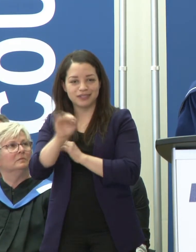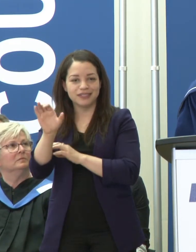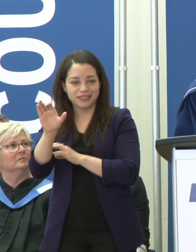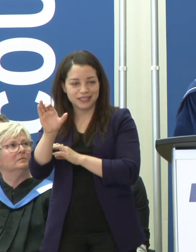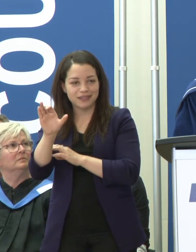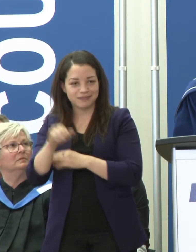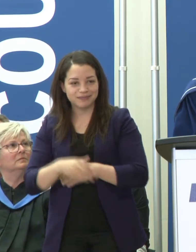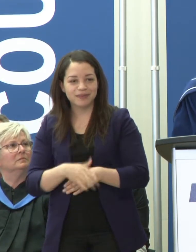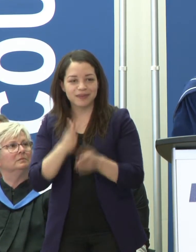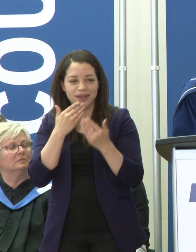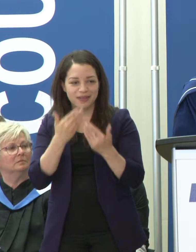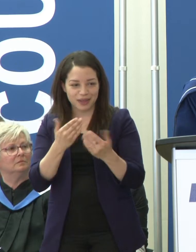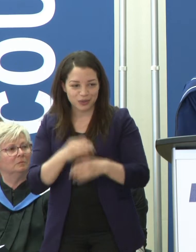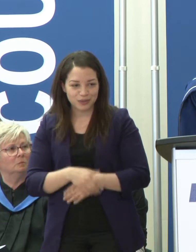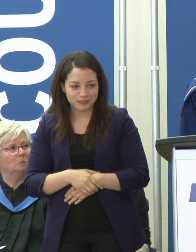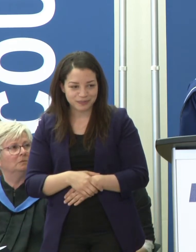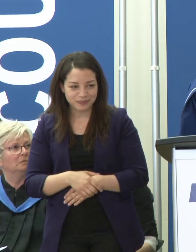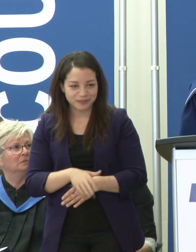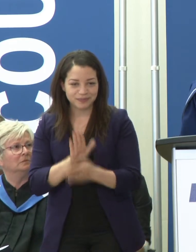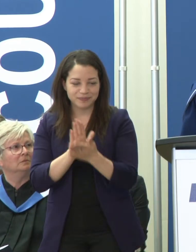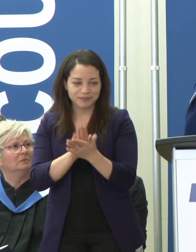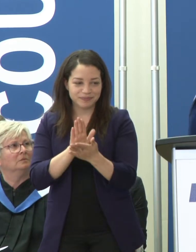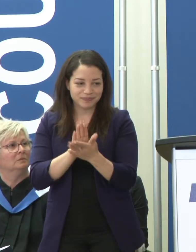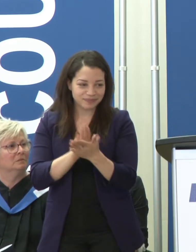learning journey. Thank you very much.